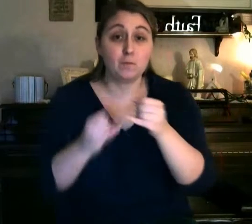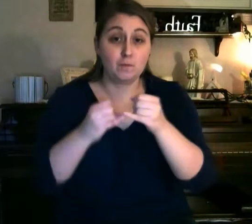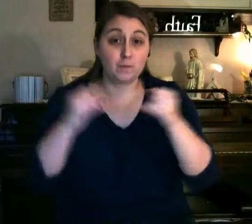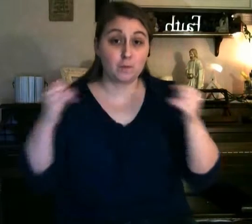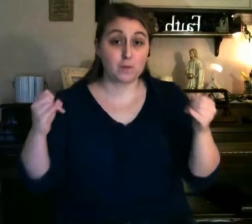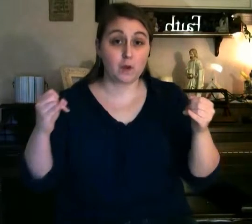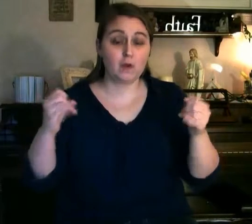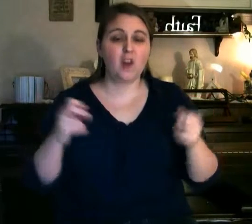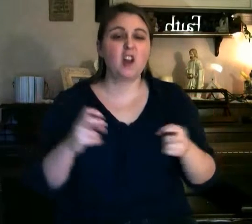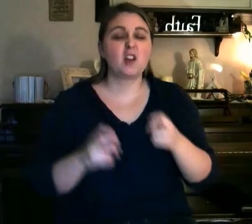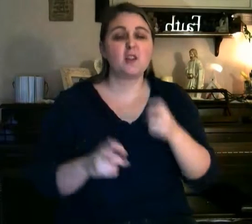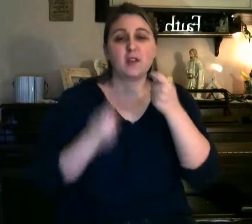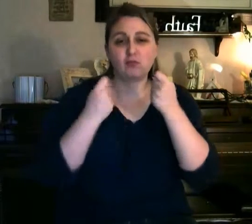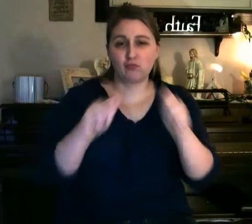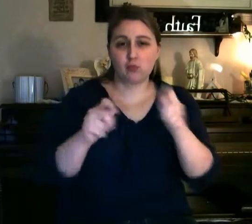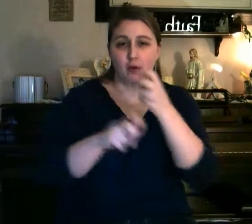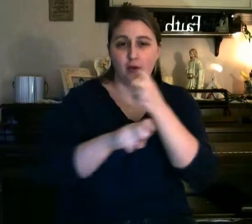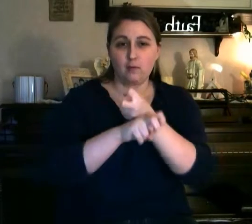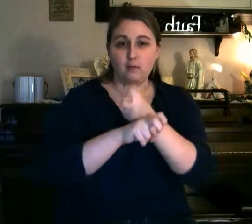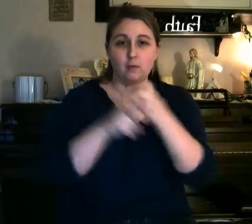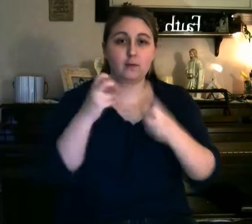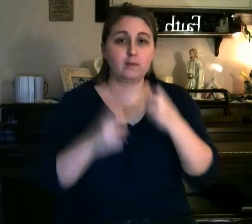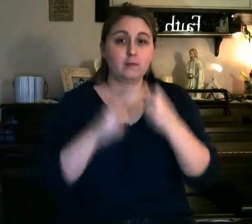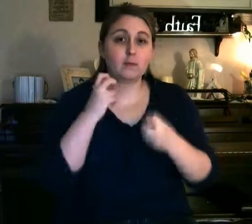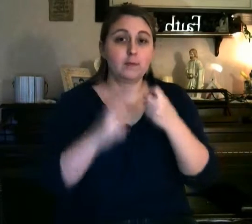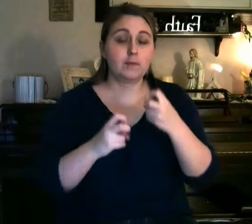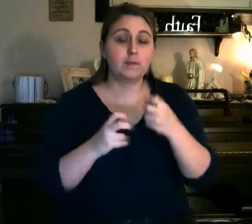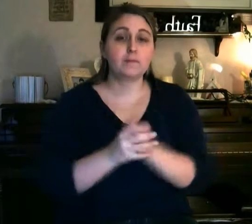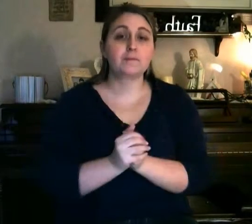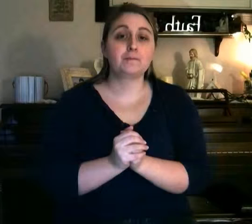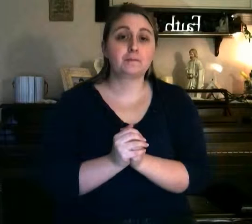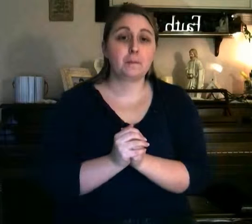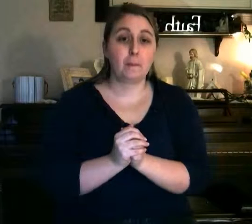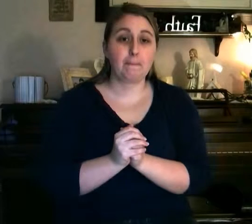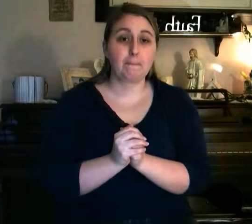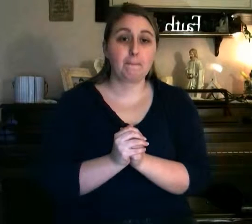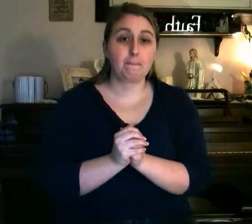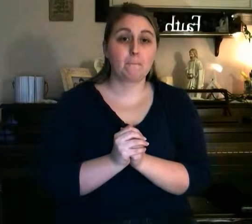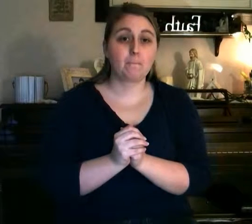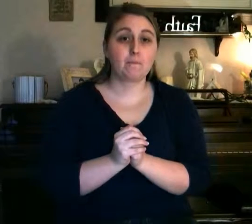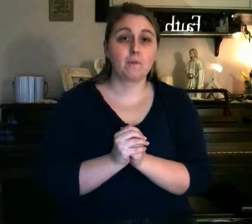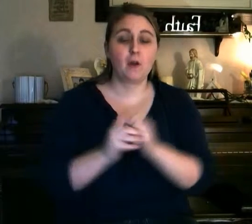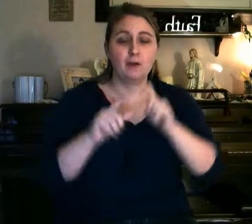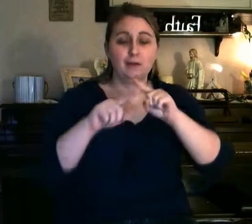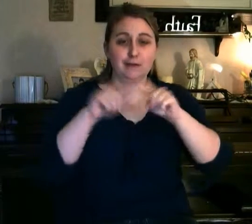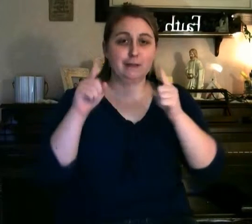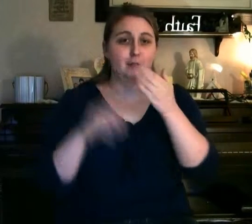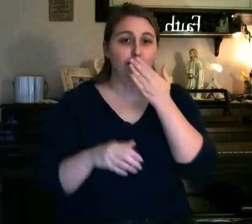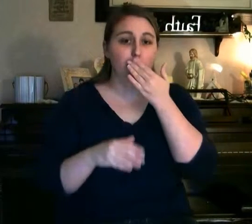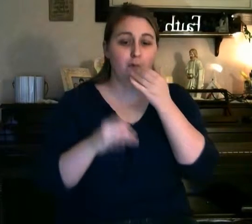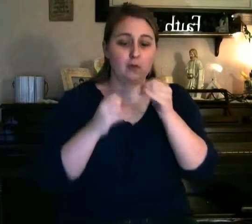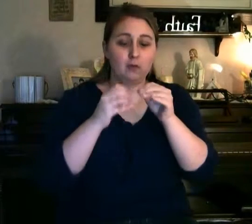a hard problem. What is, I'm going to do it in different colors now,